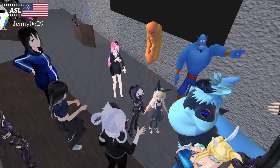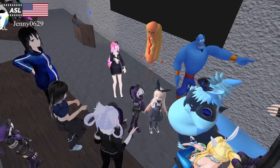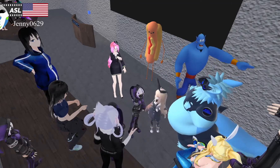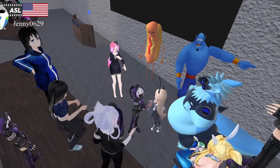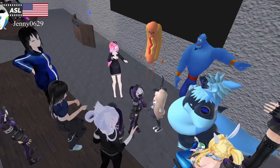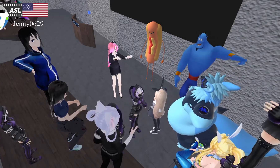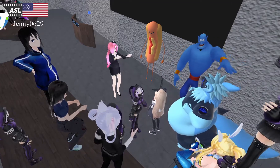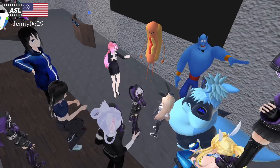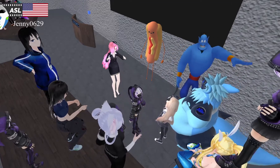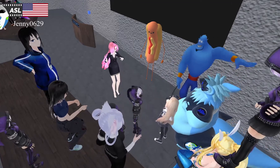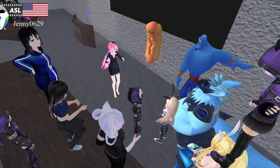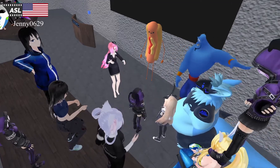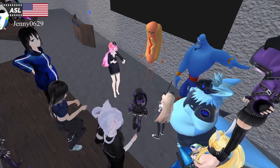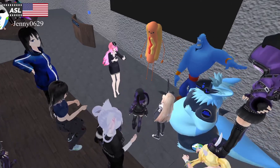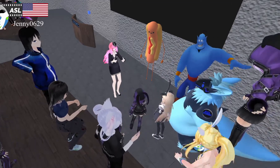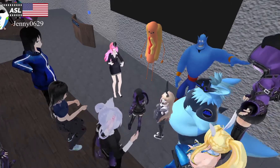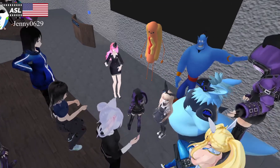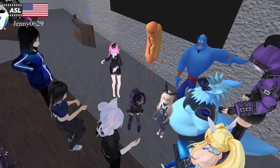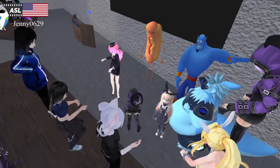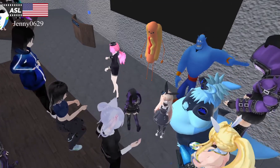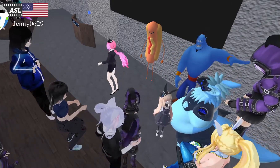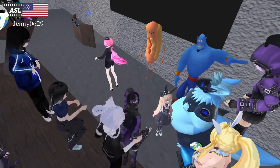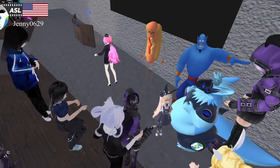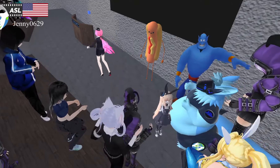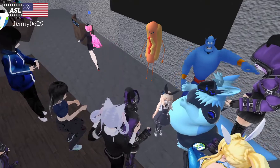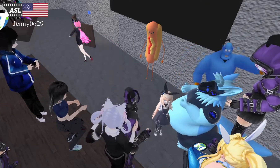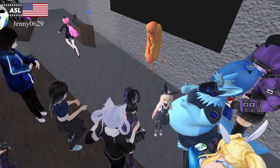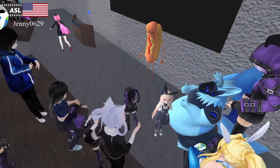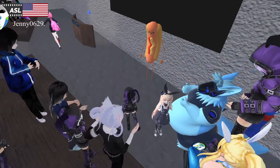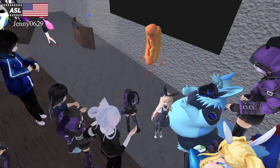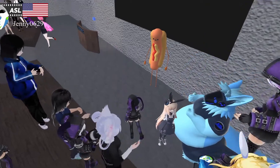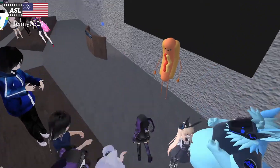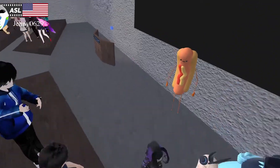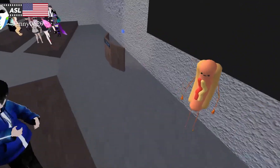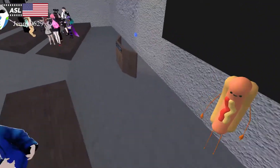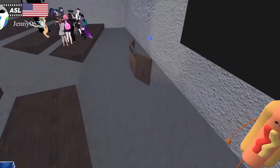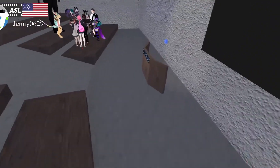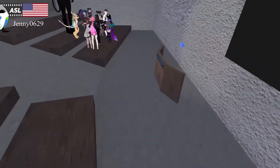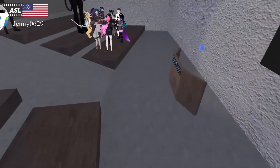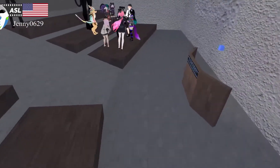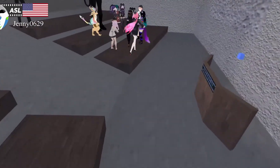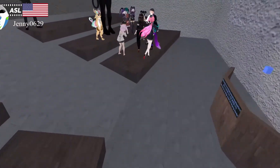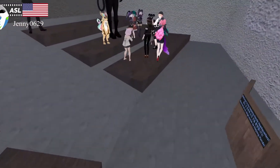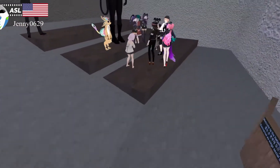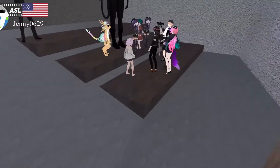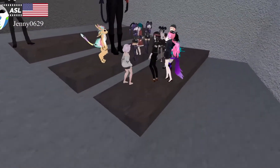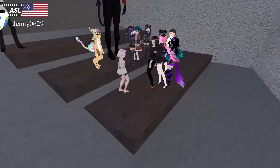figure something, out where everyone is going. But yeah, you're doing great. Keep going. I don't think it's G, but it's If you want to be the one who's buying or keeping one